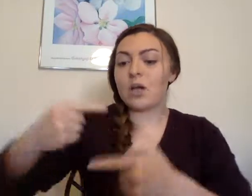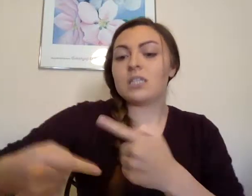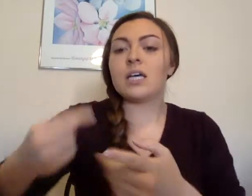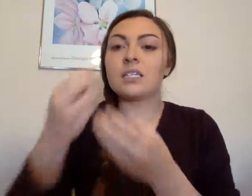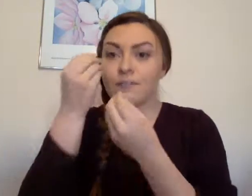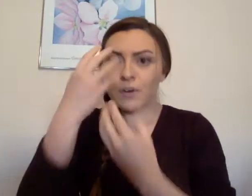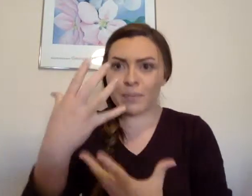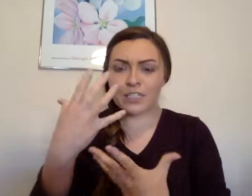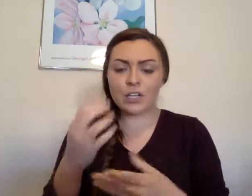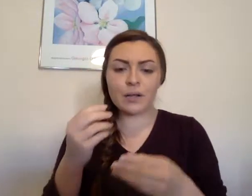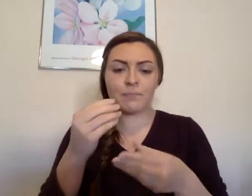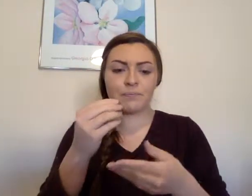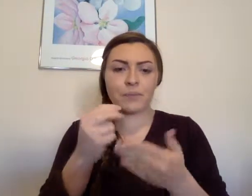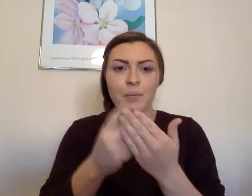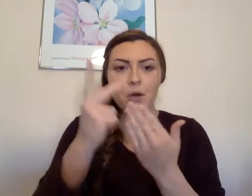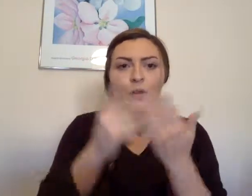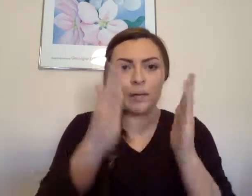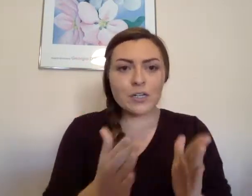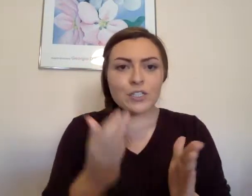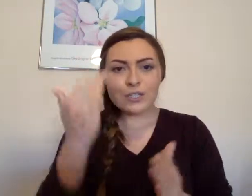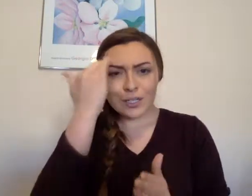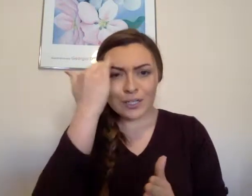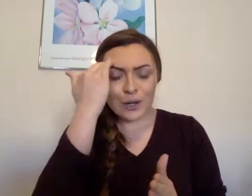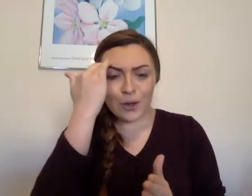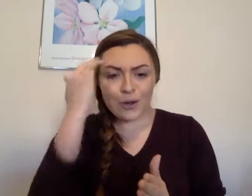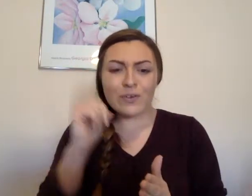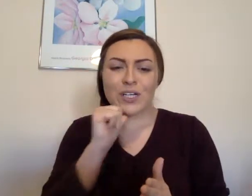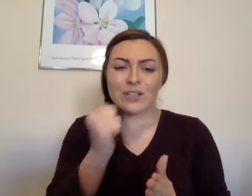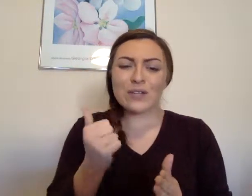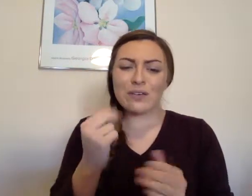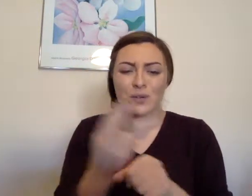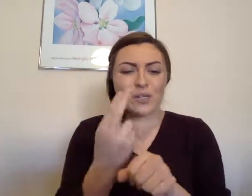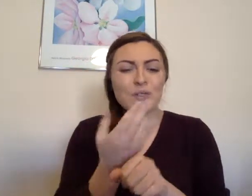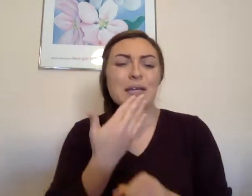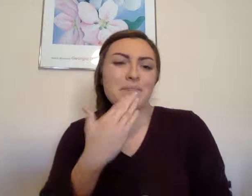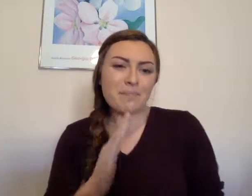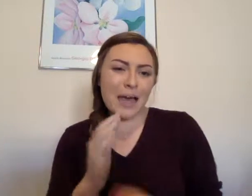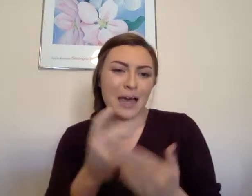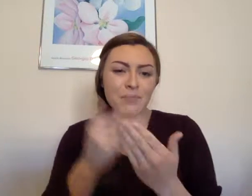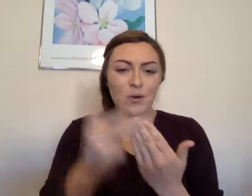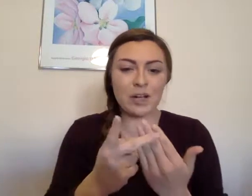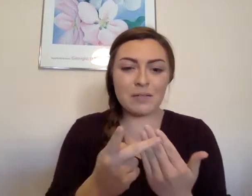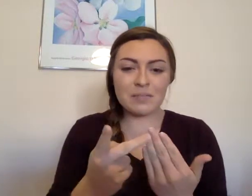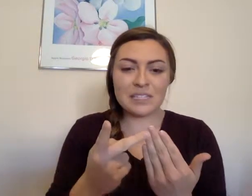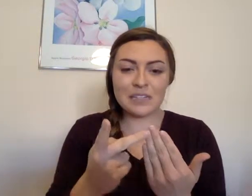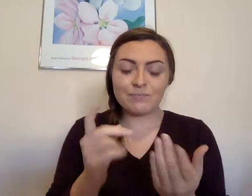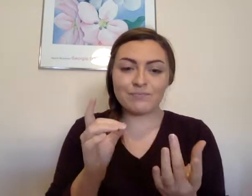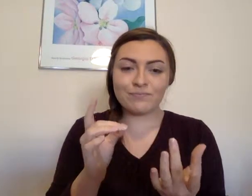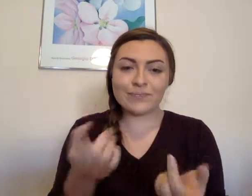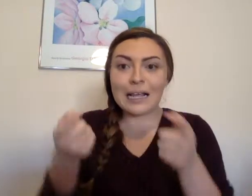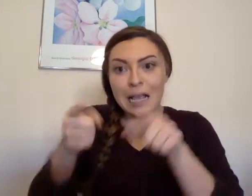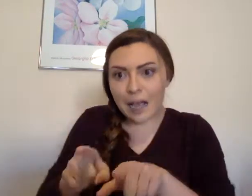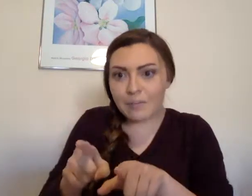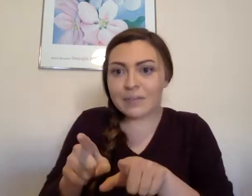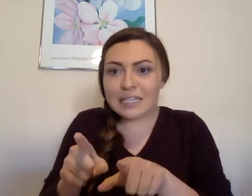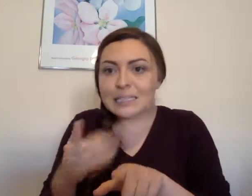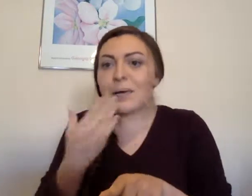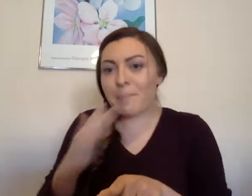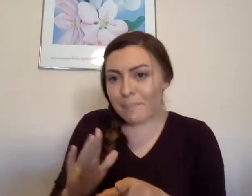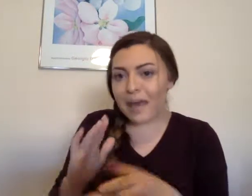if we're running faulty programs, we get faulty results. And this is why we have the upgrade process for our computers. Well,